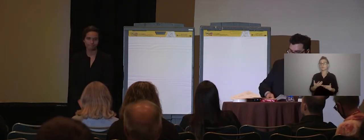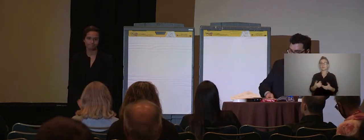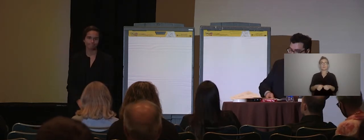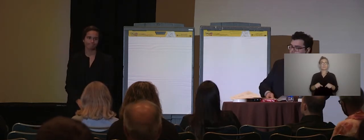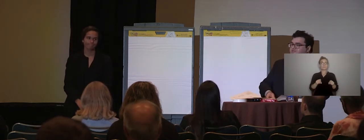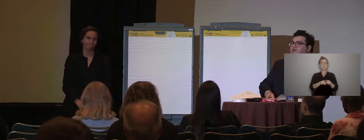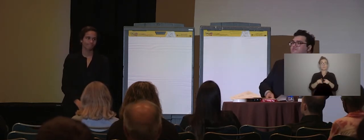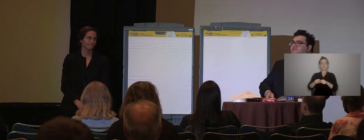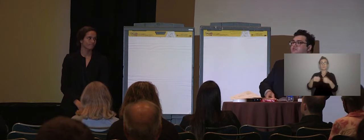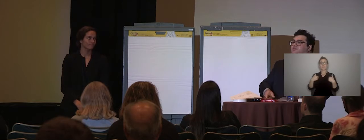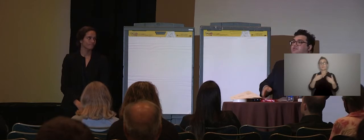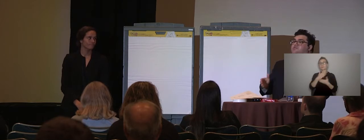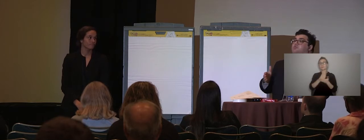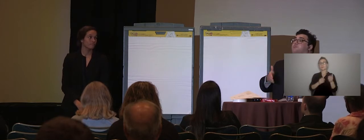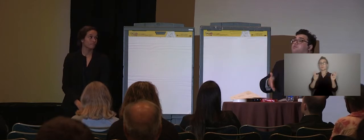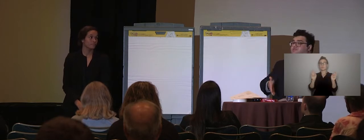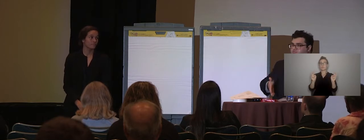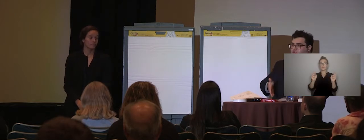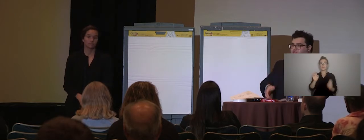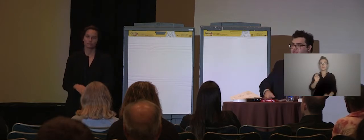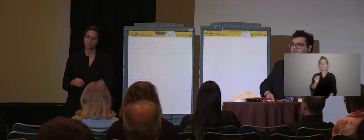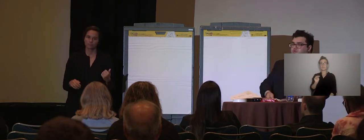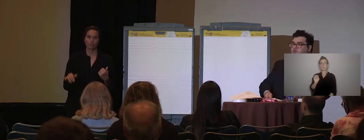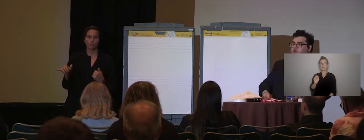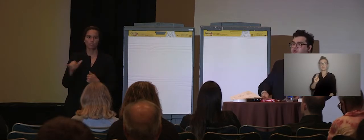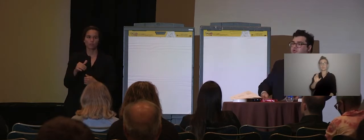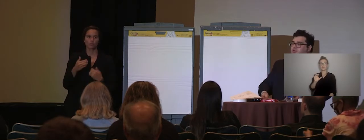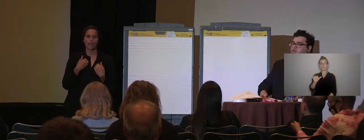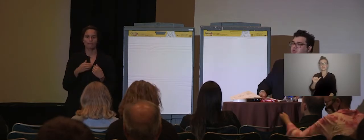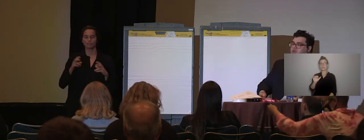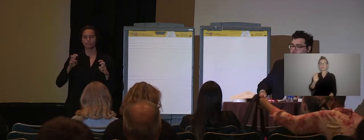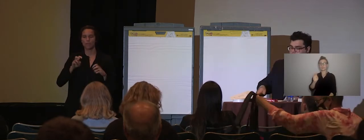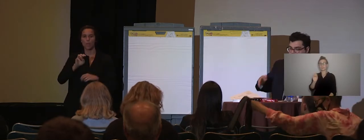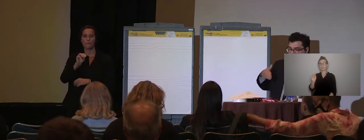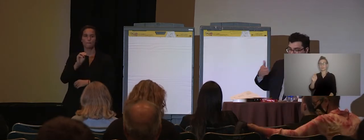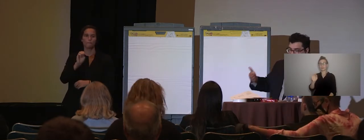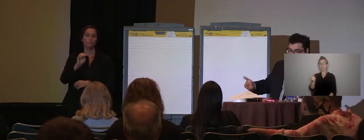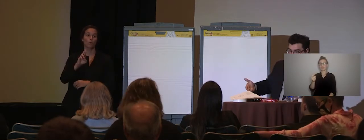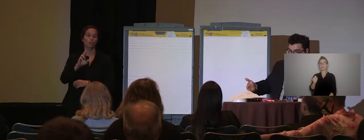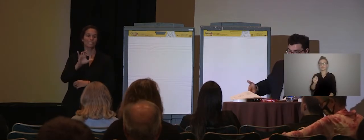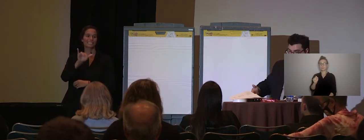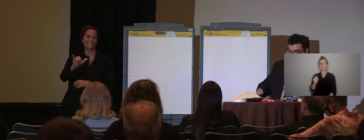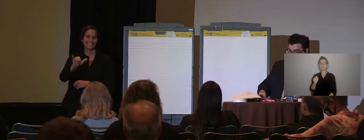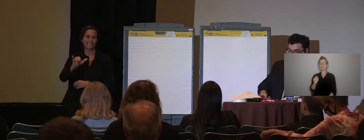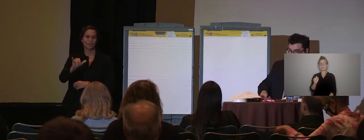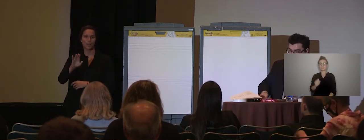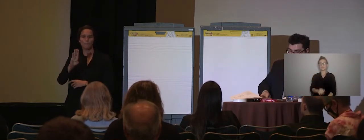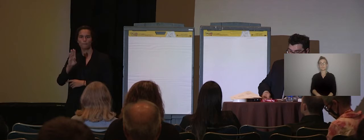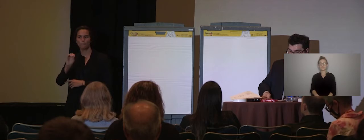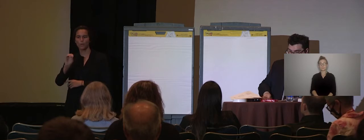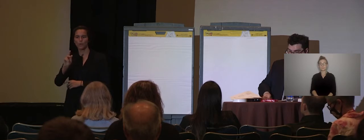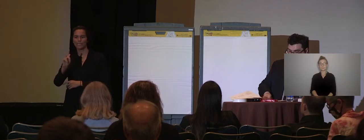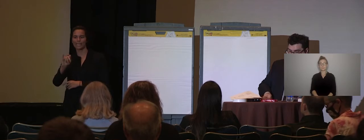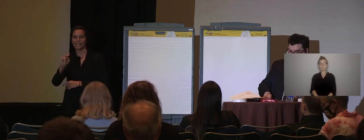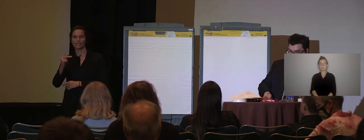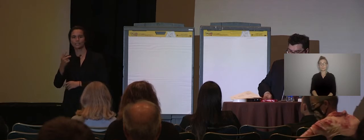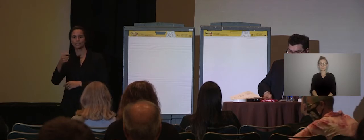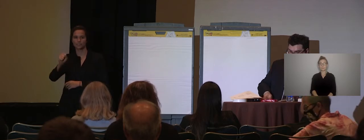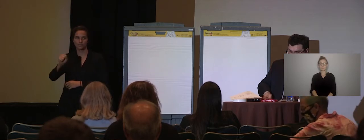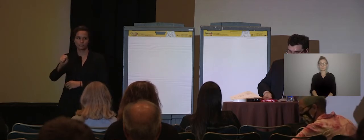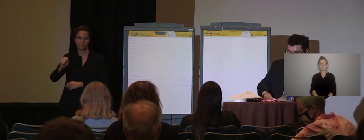And then you also have certain things called mercy bookings, or at a more extreme,